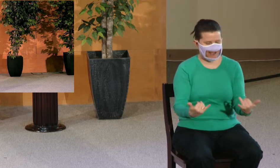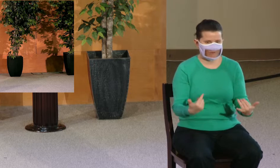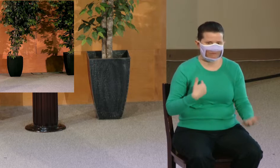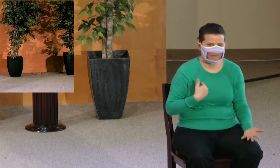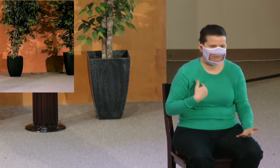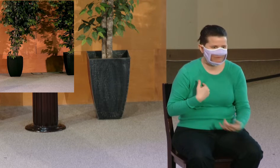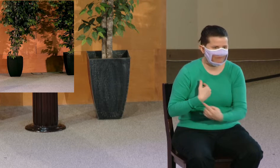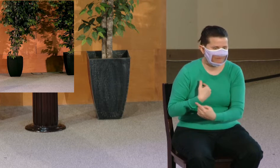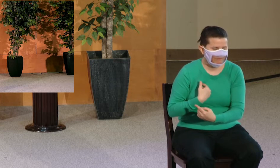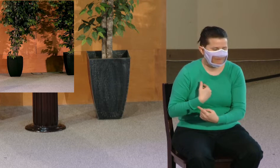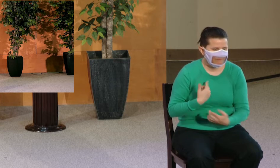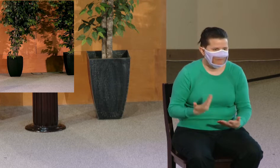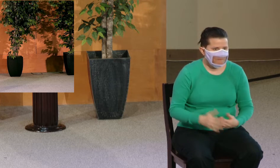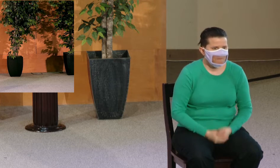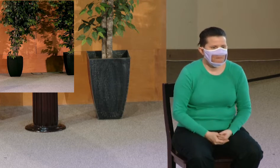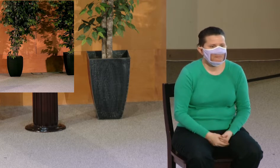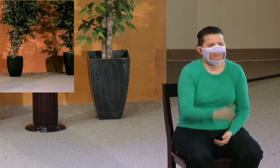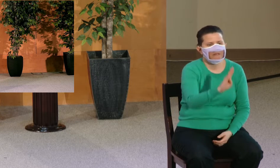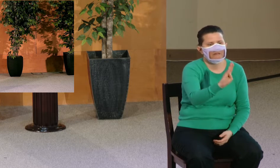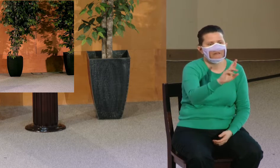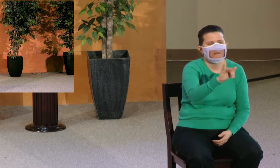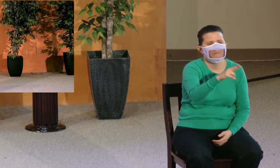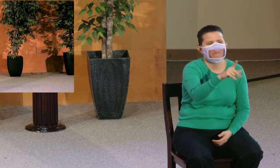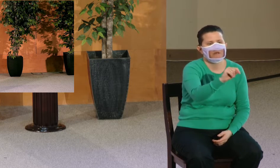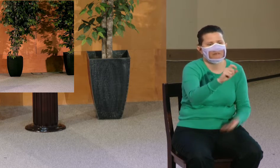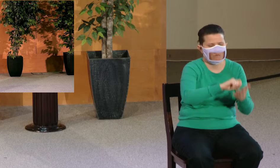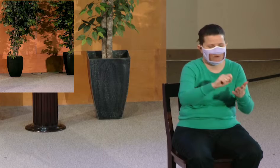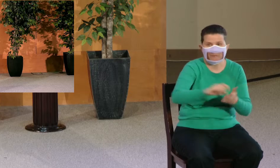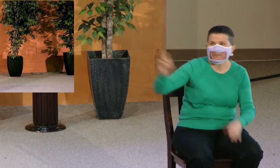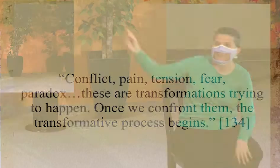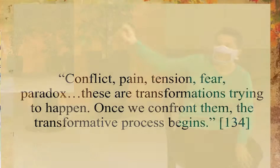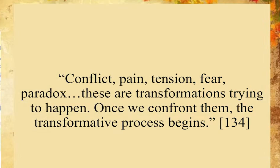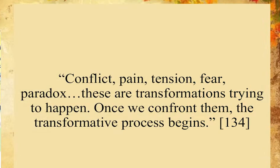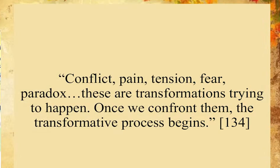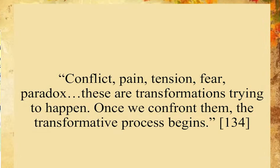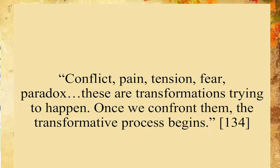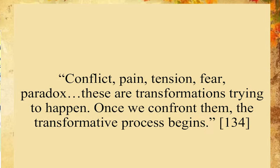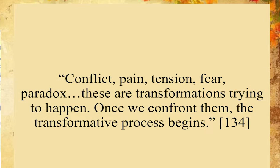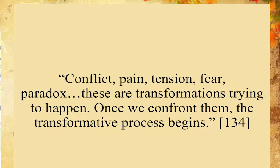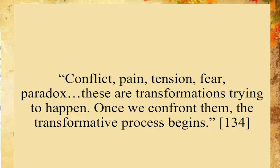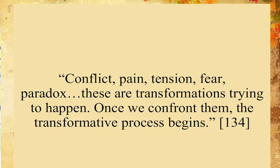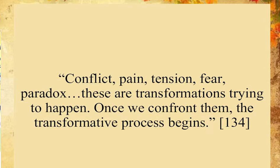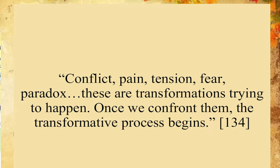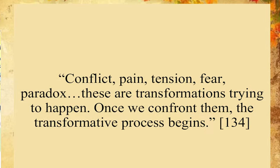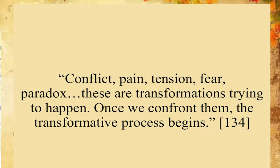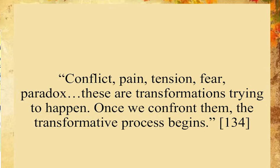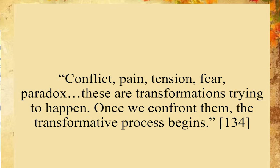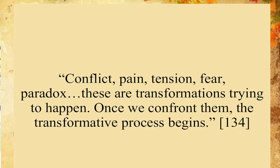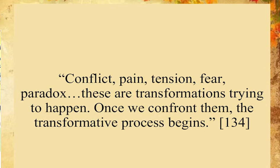Brummett wrote this from Marilyn Ferguson. Conflict, pain, tension, fear,